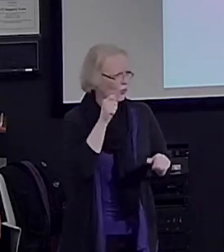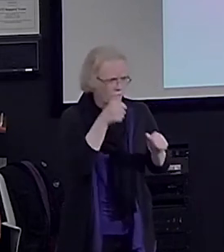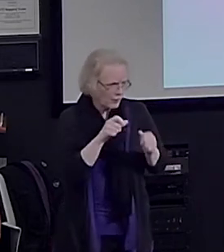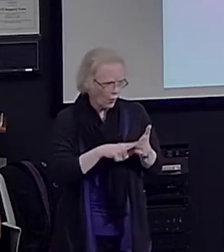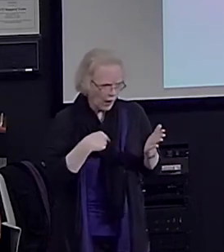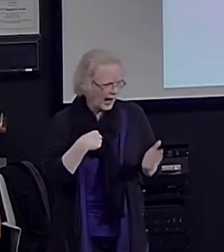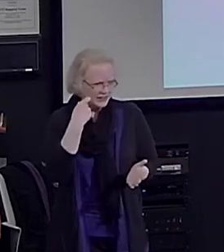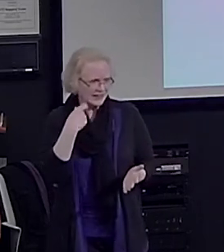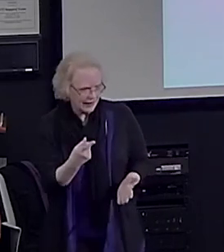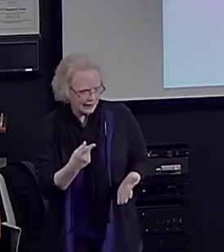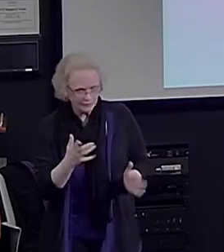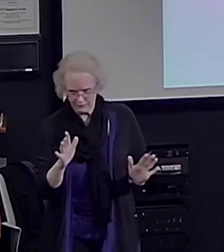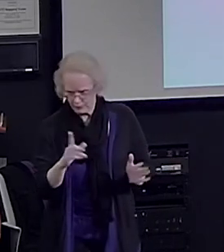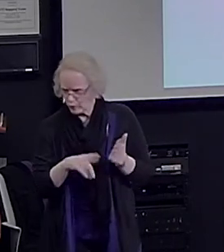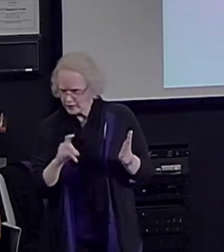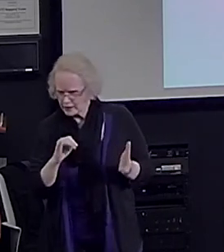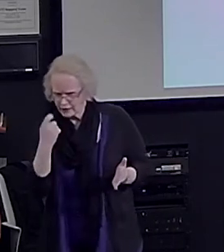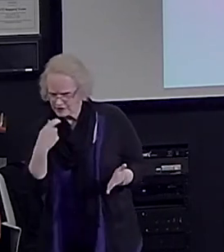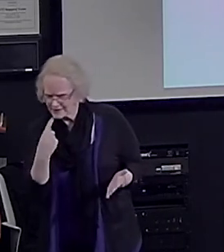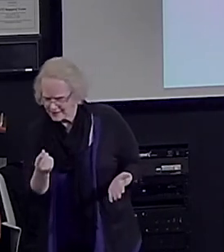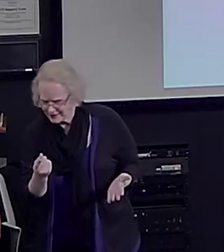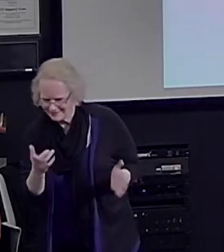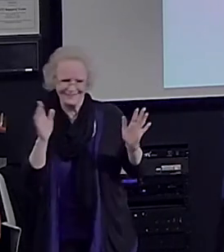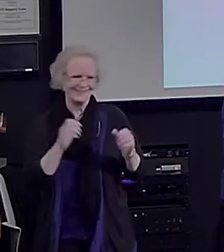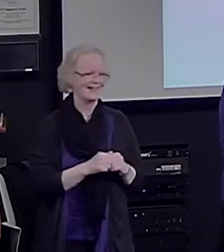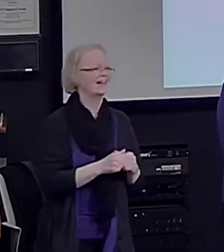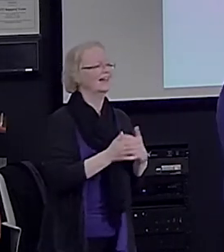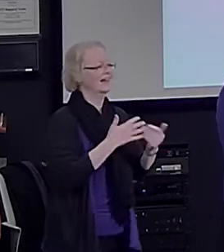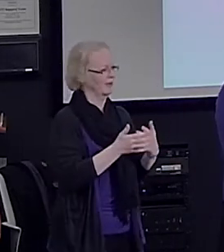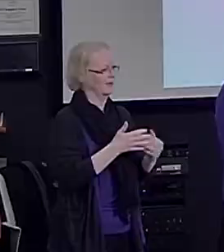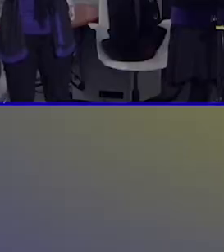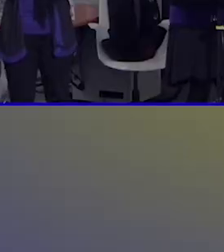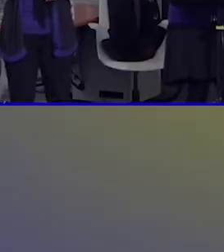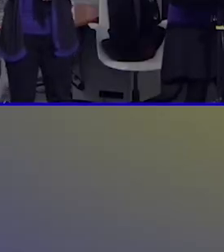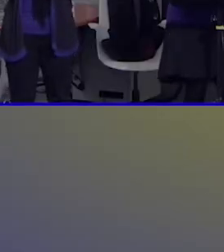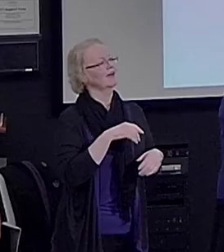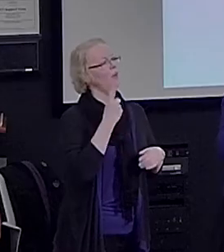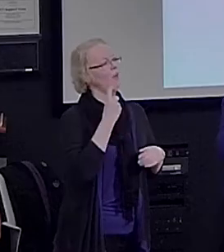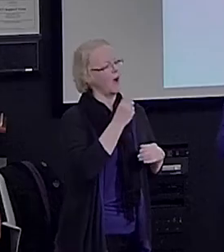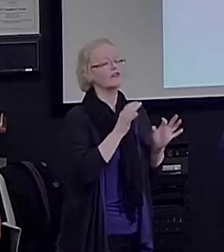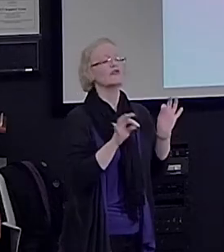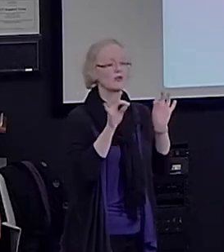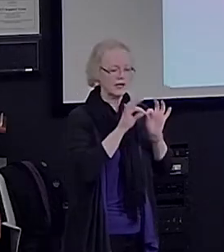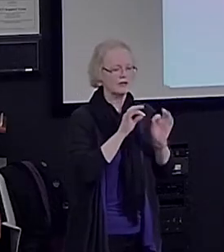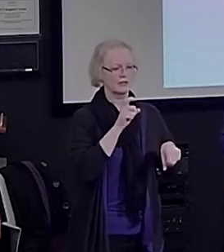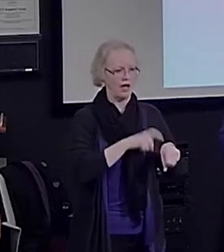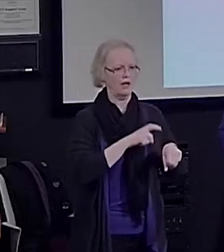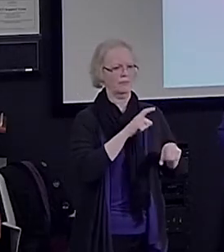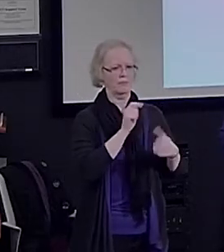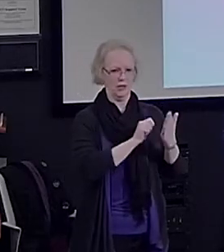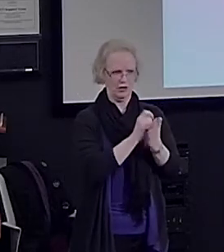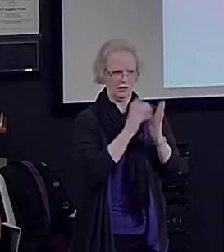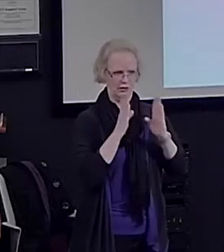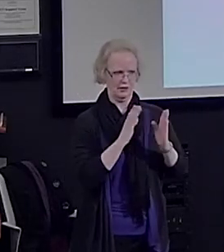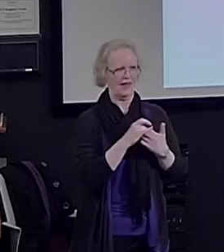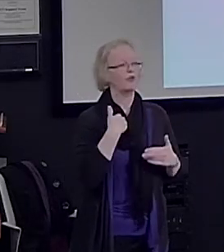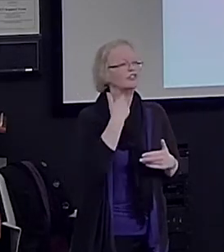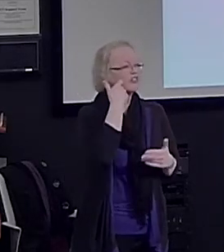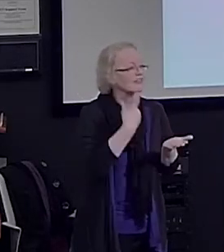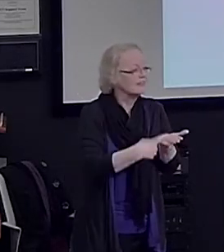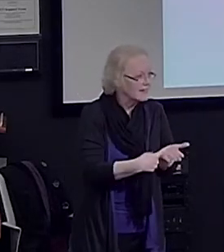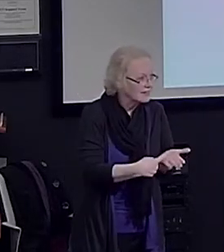anyway and the other thing is uh one critical time period which we just discussed